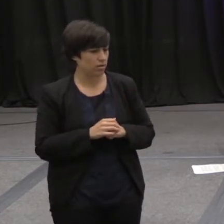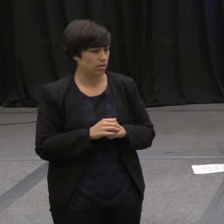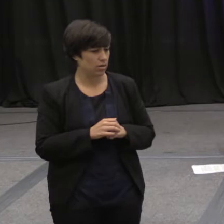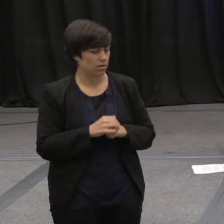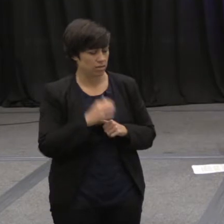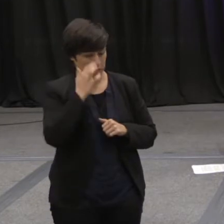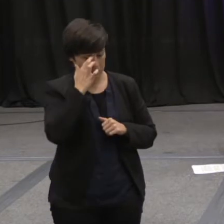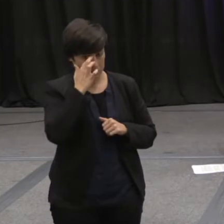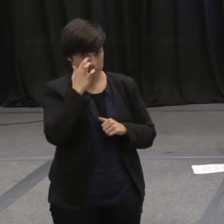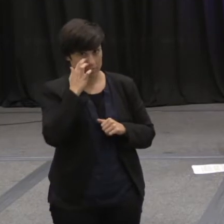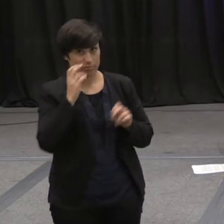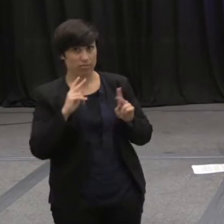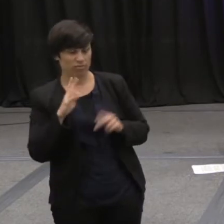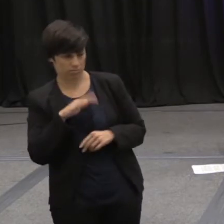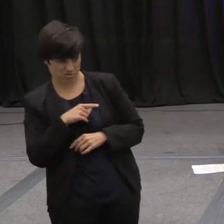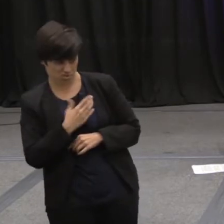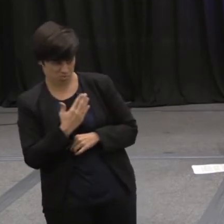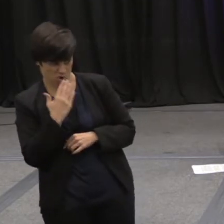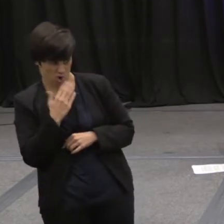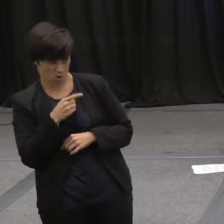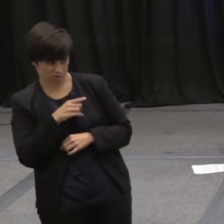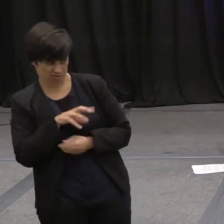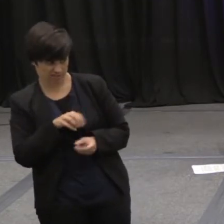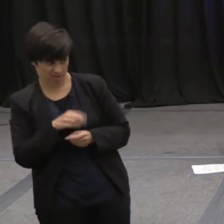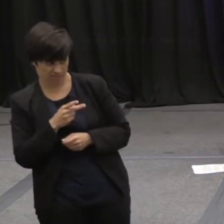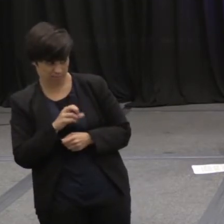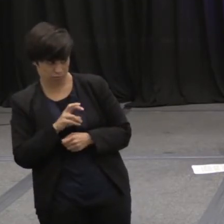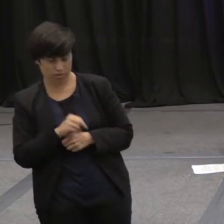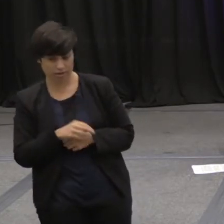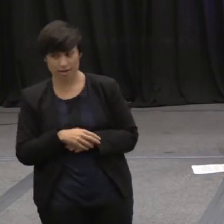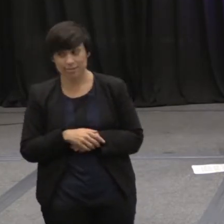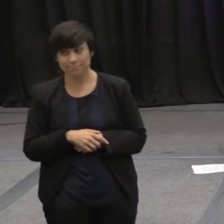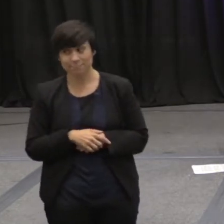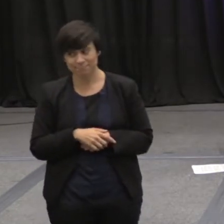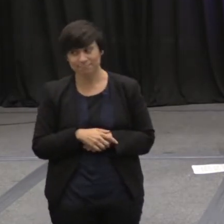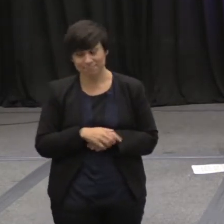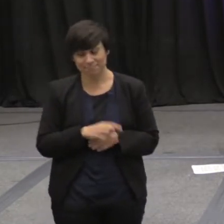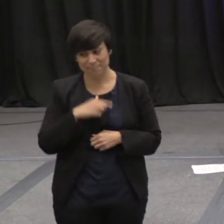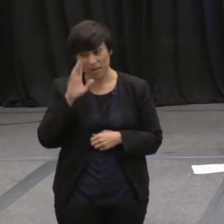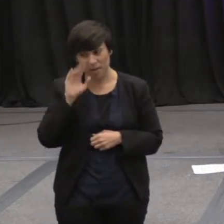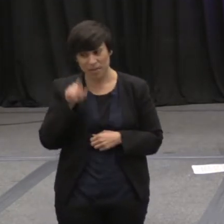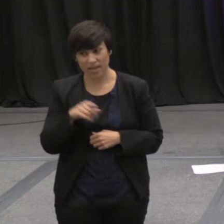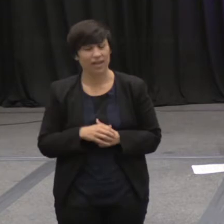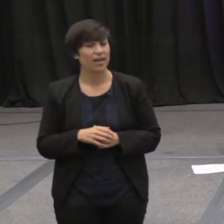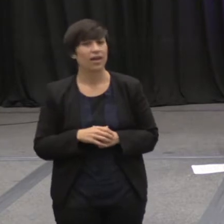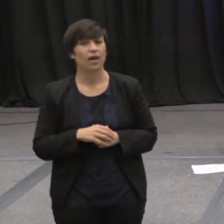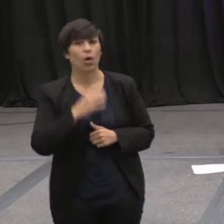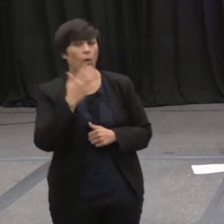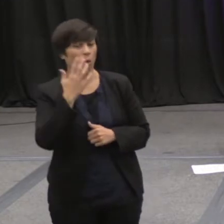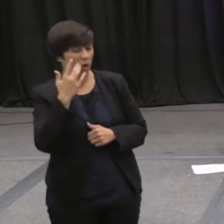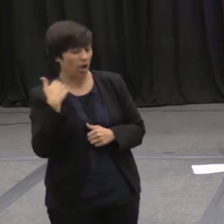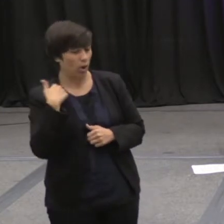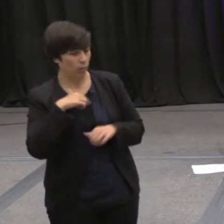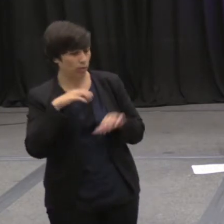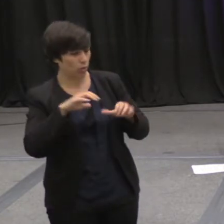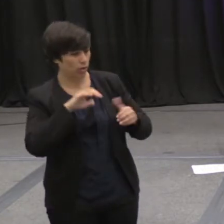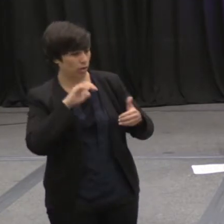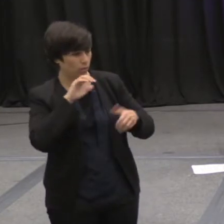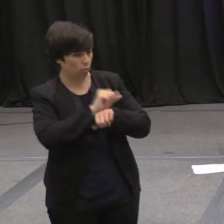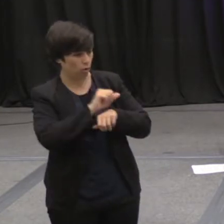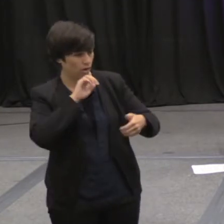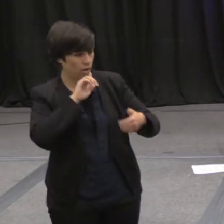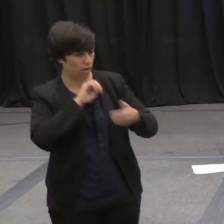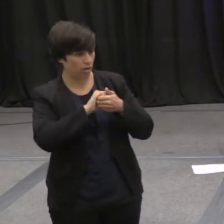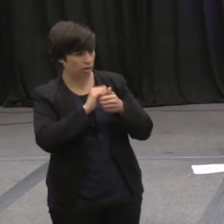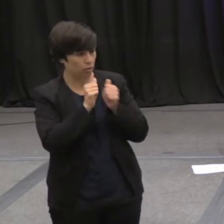she does porn, right? Yeah, I do, actually. We covered that. Why are we doing this work together? That's why. Because this